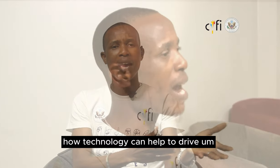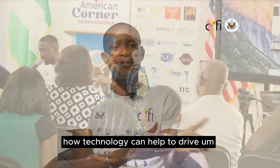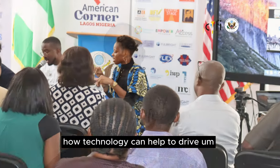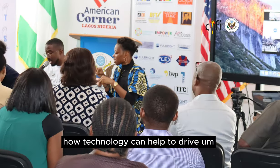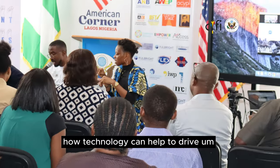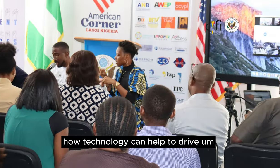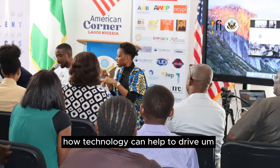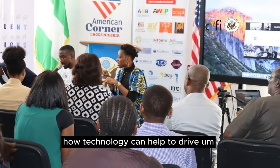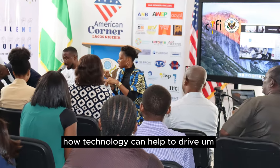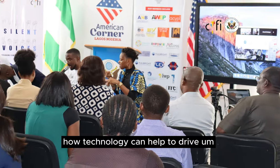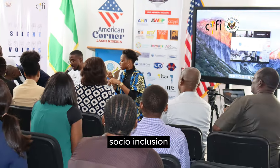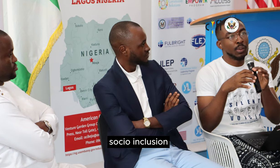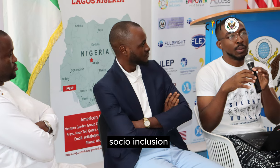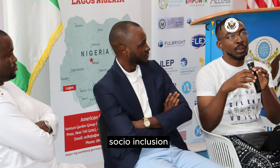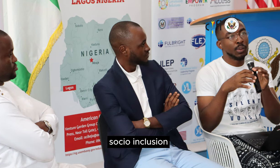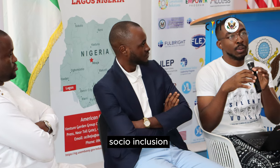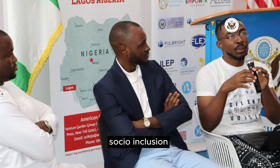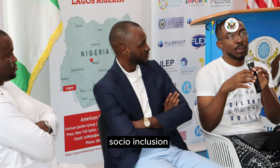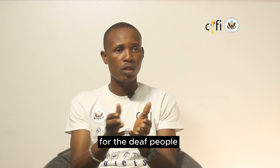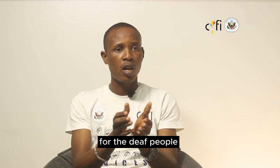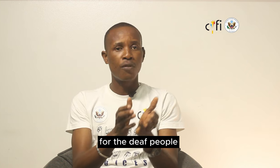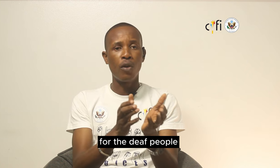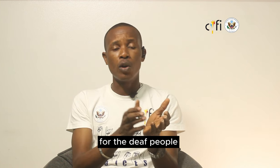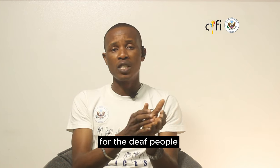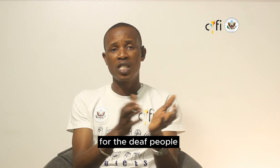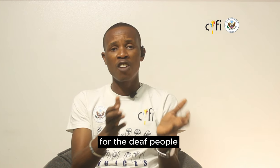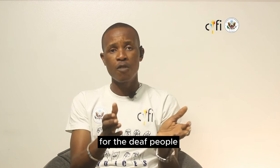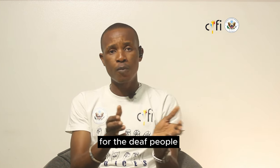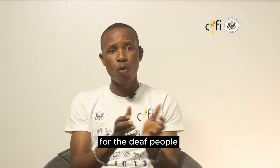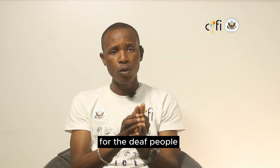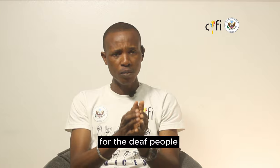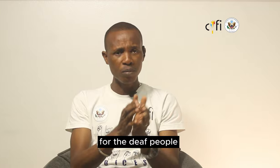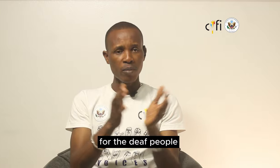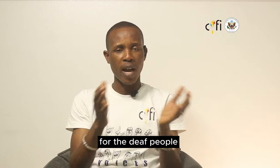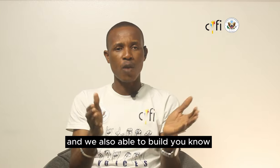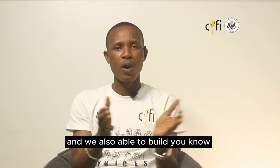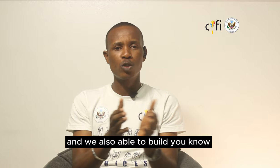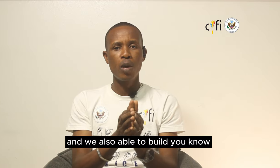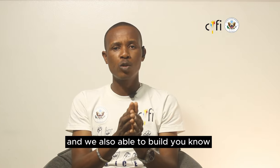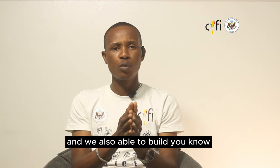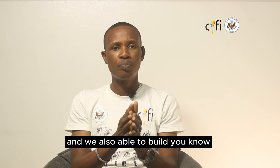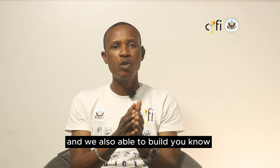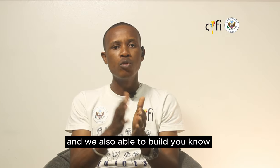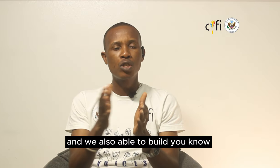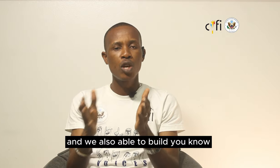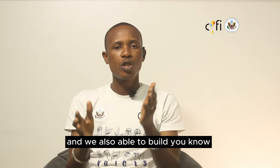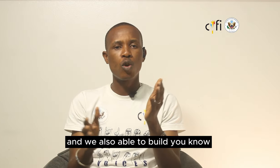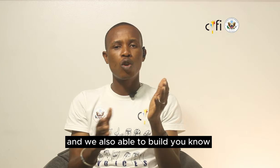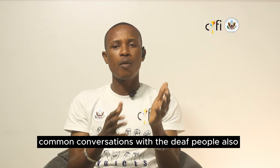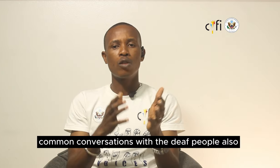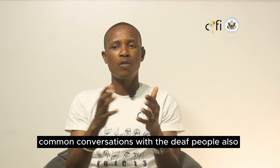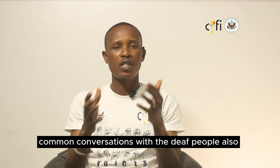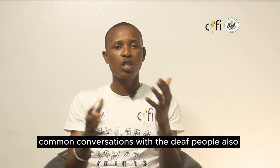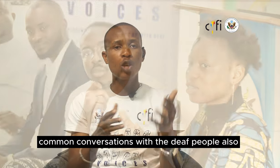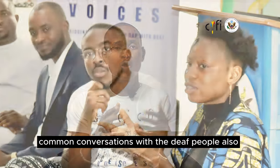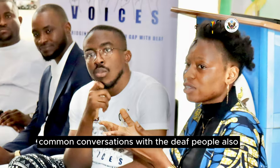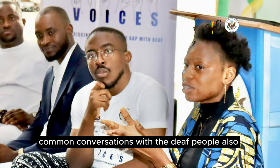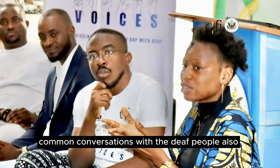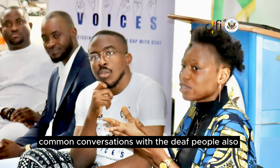drive social inclusion for the deaf people. And we're also able to build, you know, conversations with the